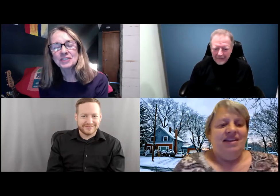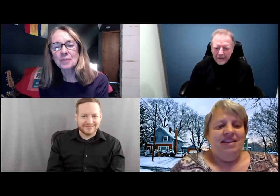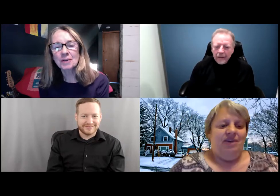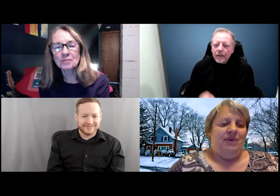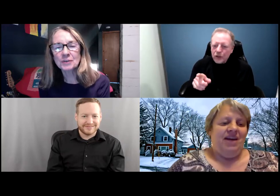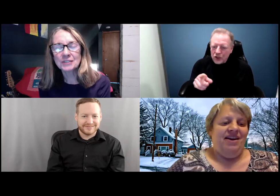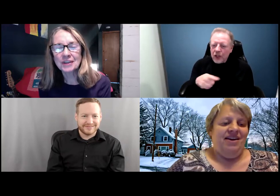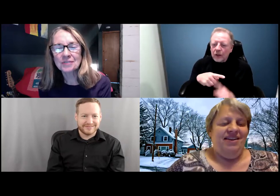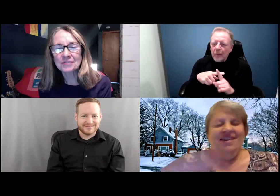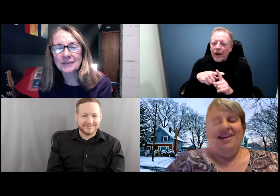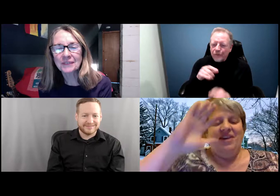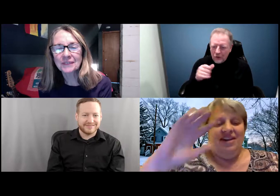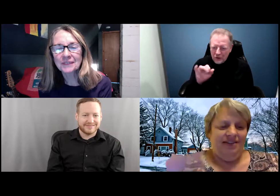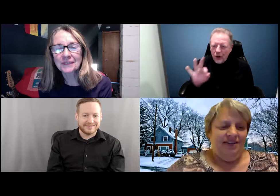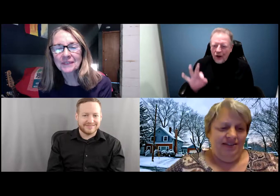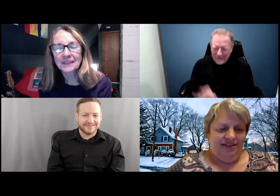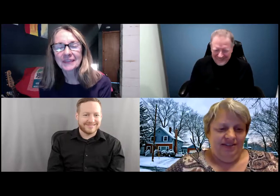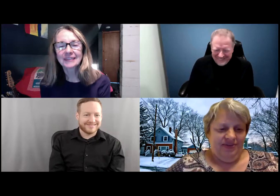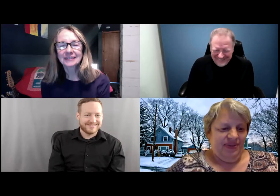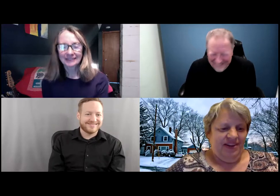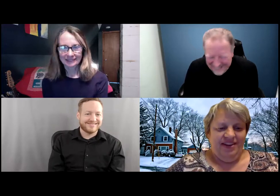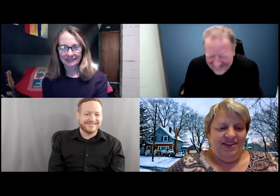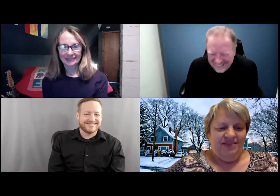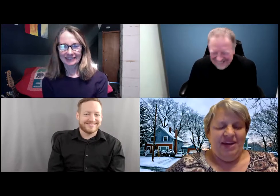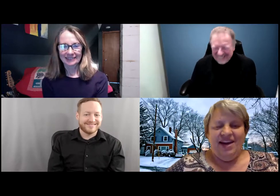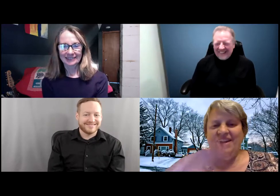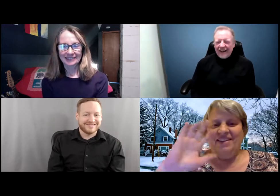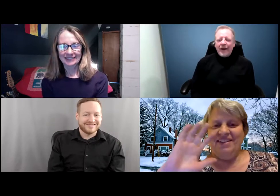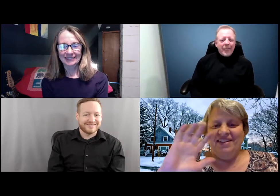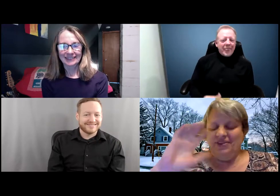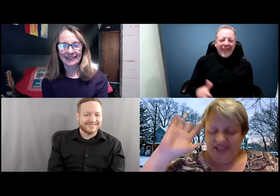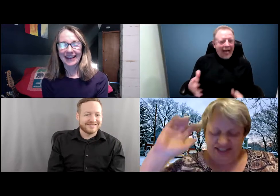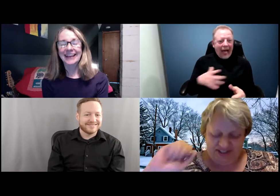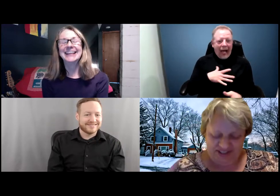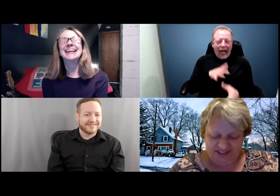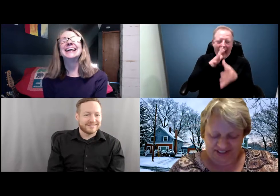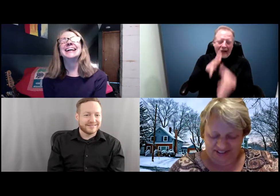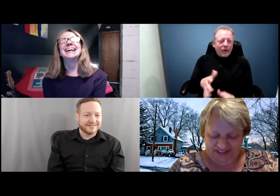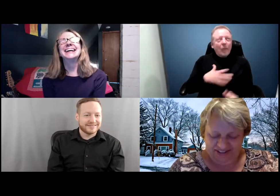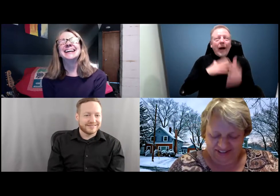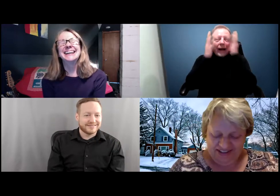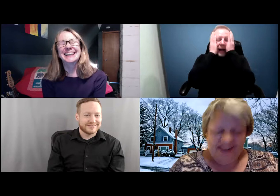Betsy, your microphone is off. Your microphone is still off. I hate, oh my gosh.